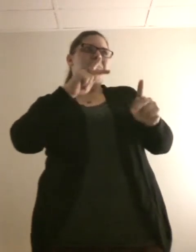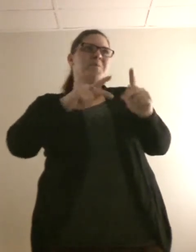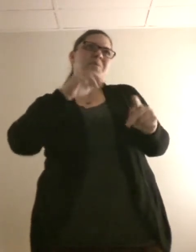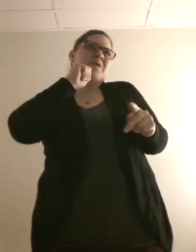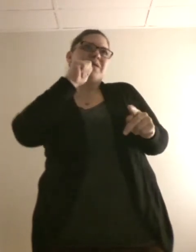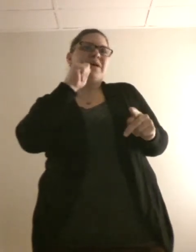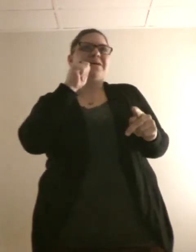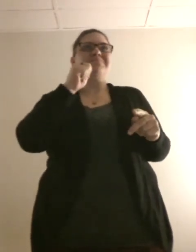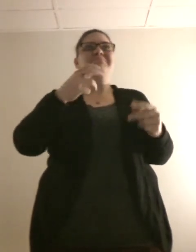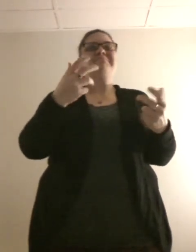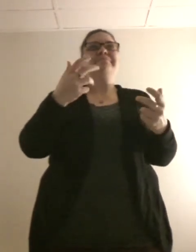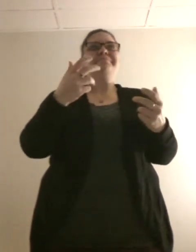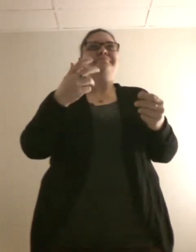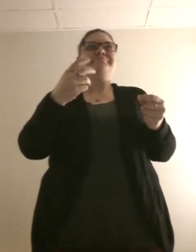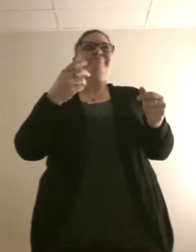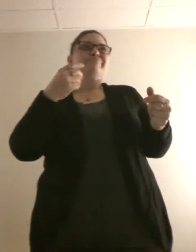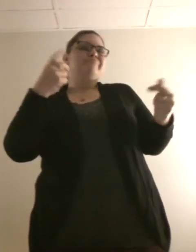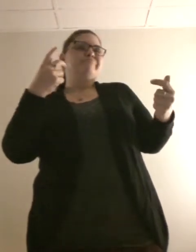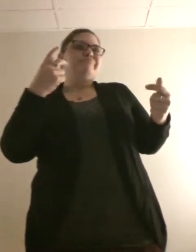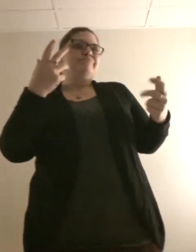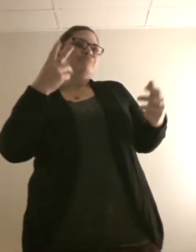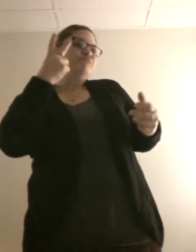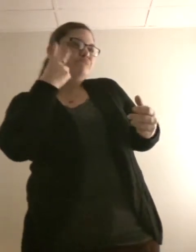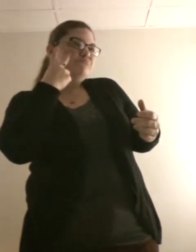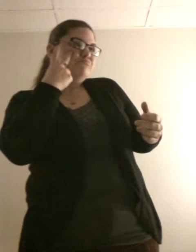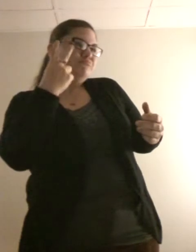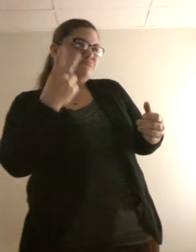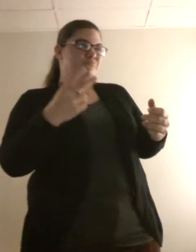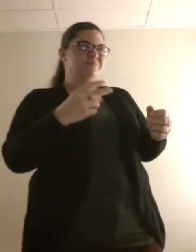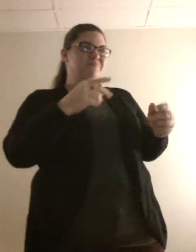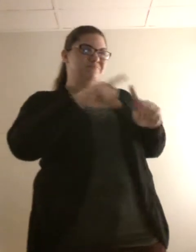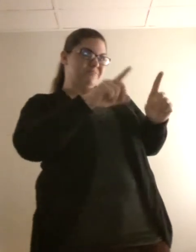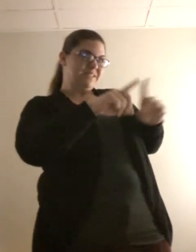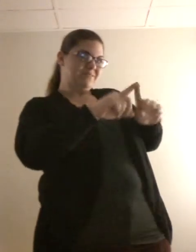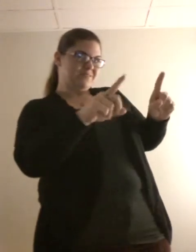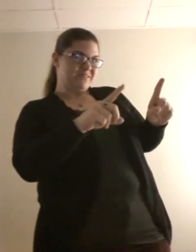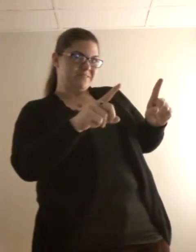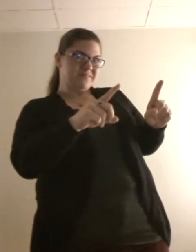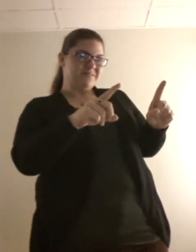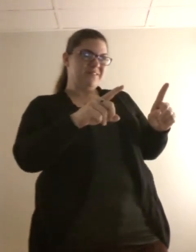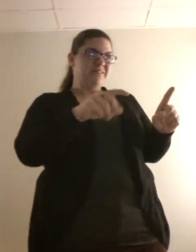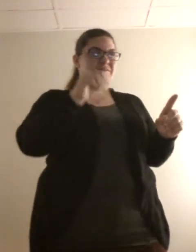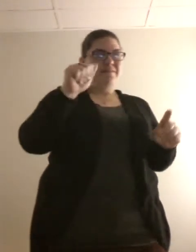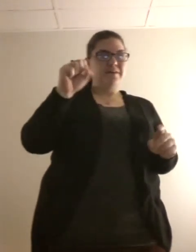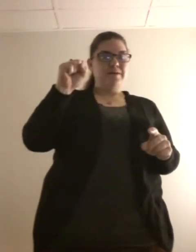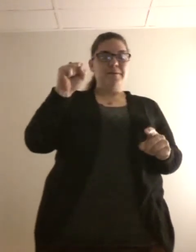there. Okay? She was enlarging. She was abstract. She also liked to paint